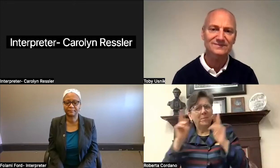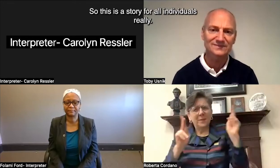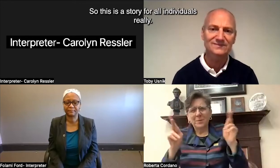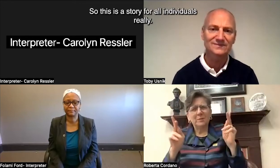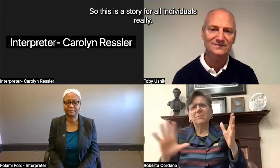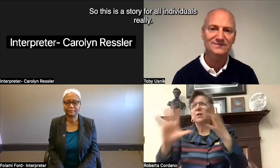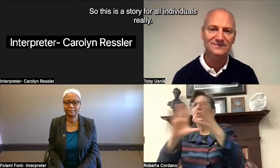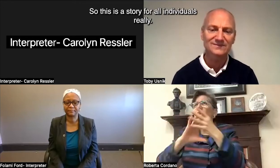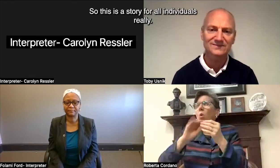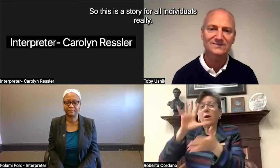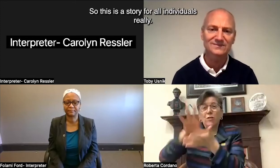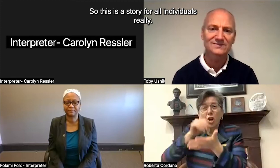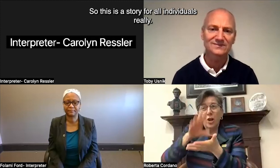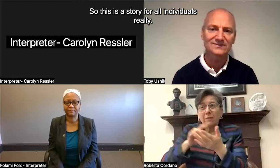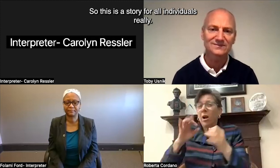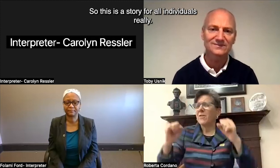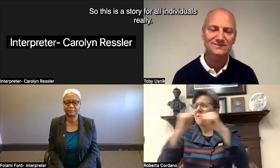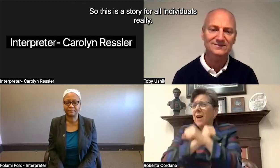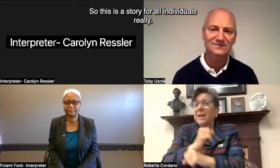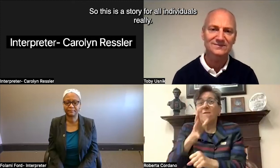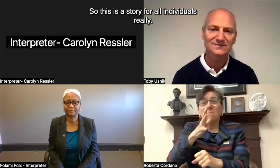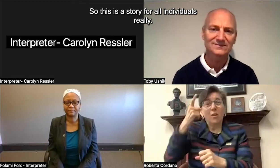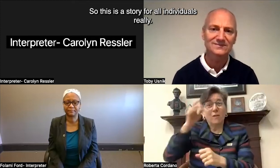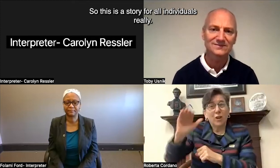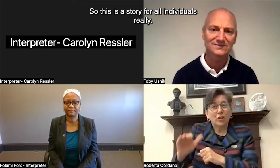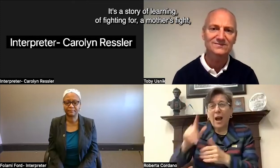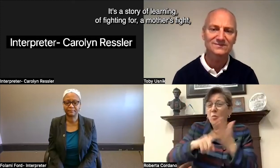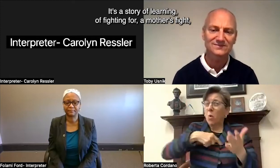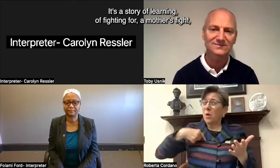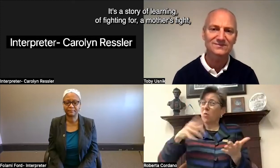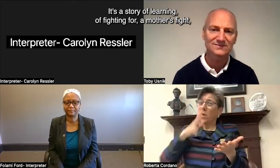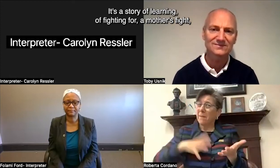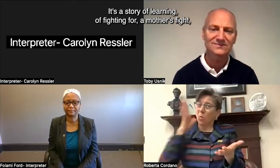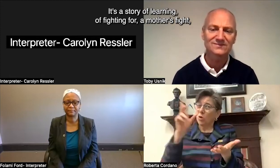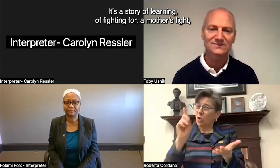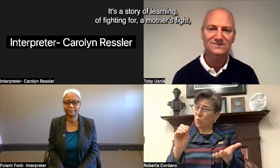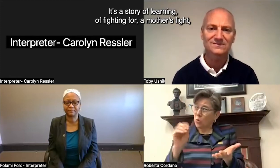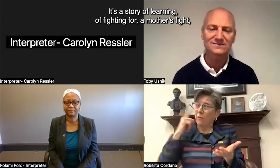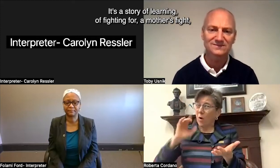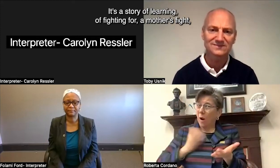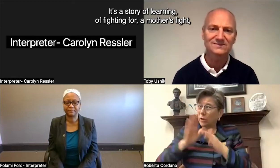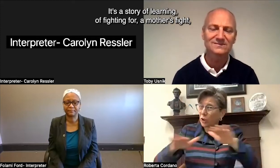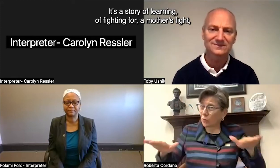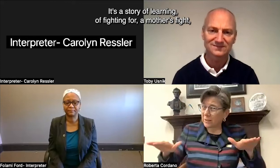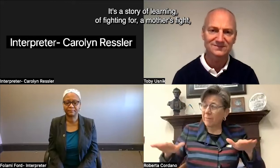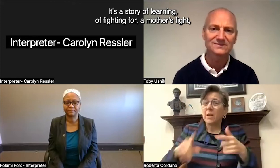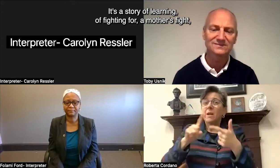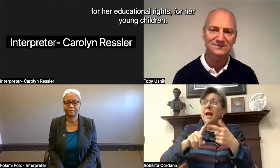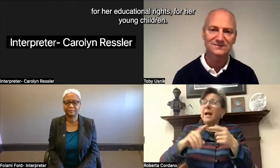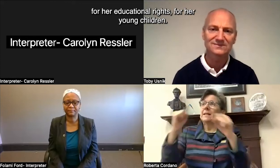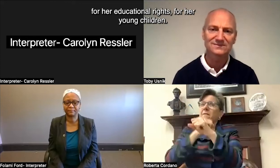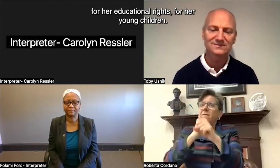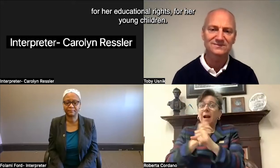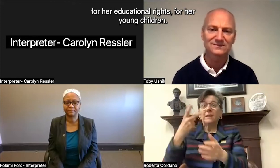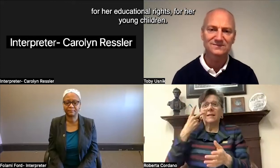a story for all individuals, really. It's a story of learning, of fighting for a mother's fight for her educational rights for